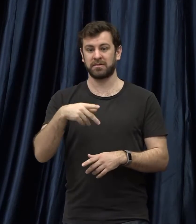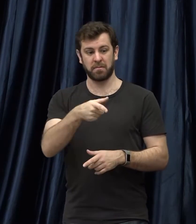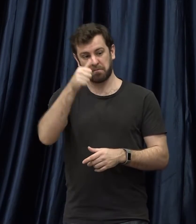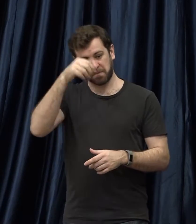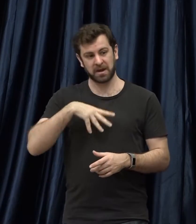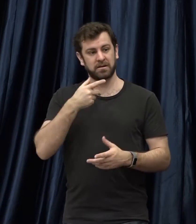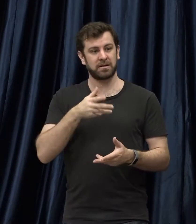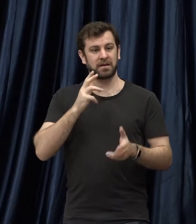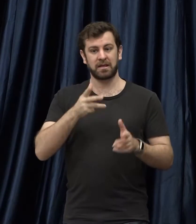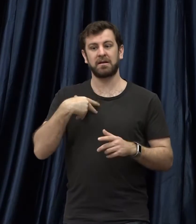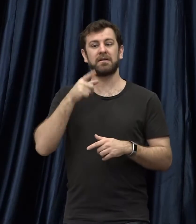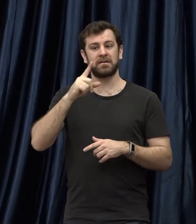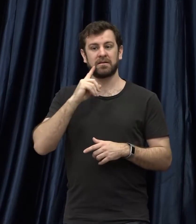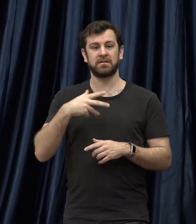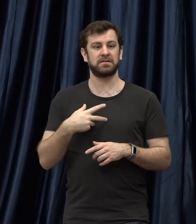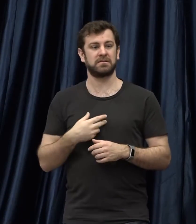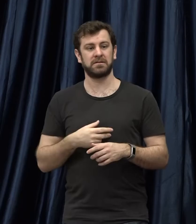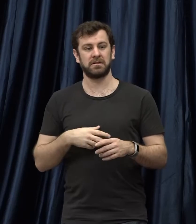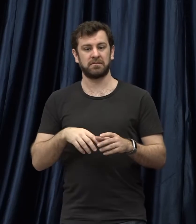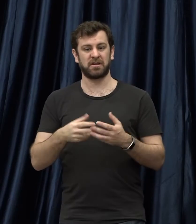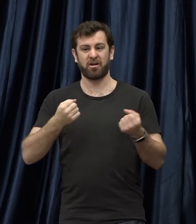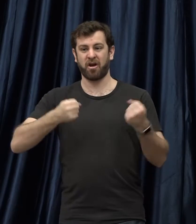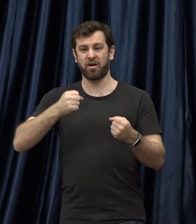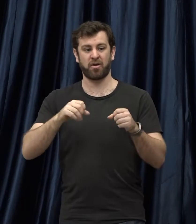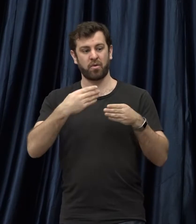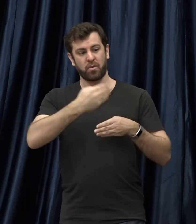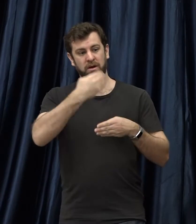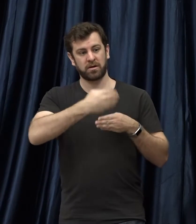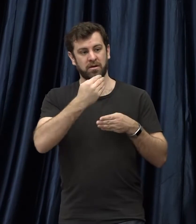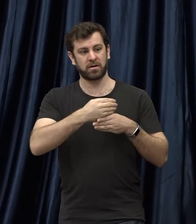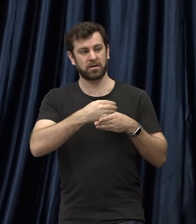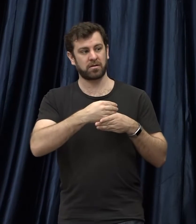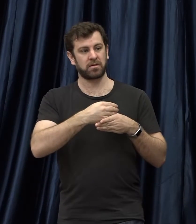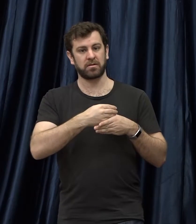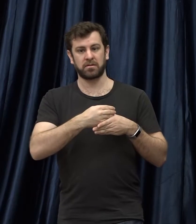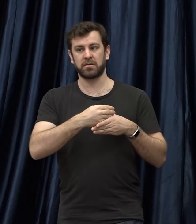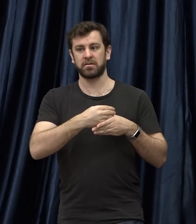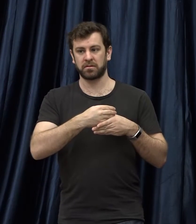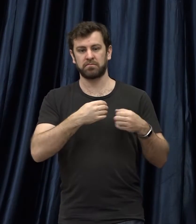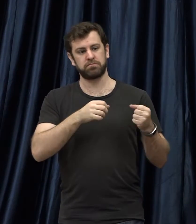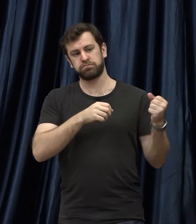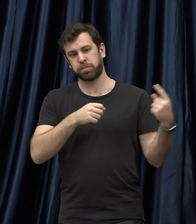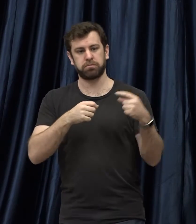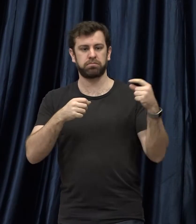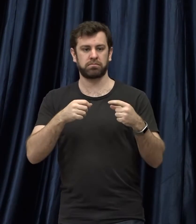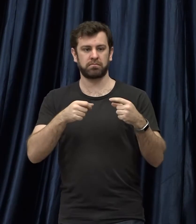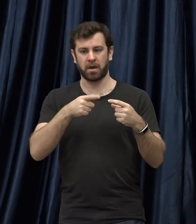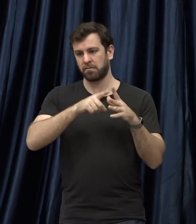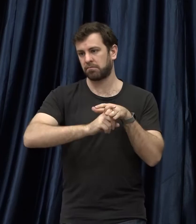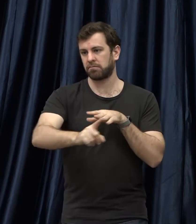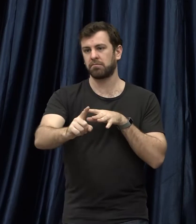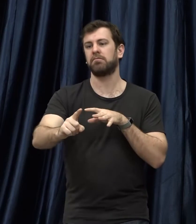run away, it smashed his car window, and the killer ran away in fear. And as